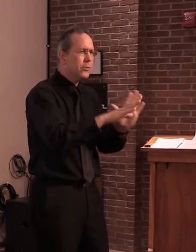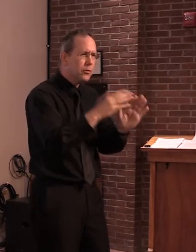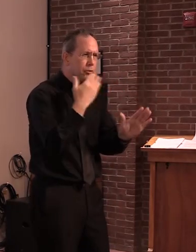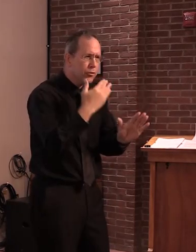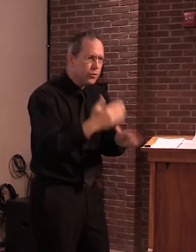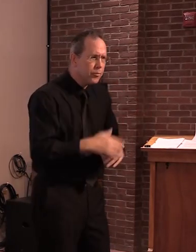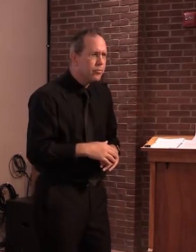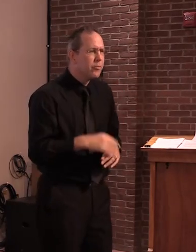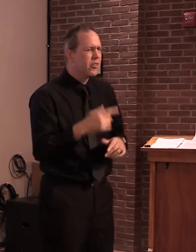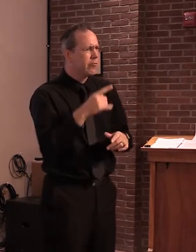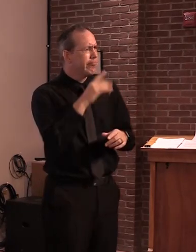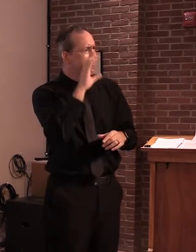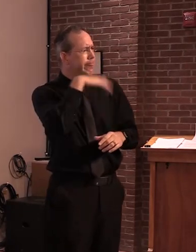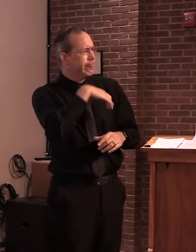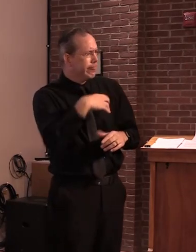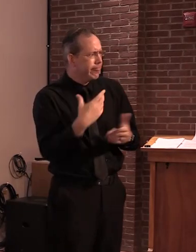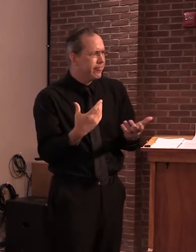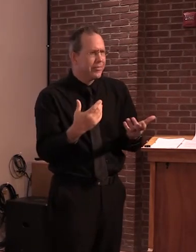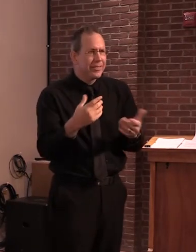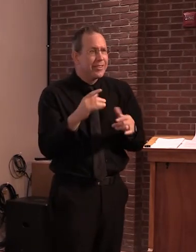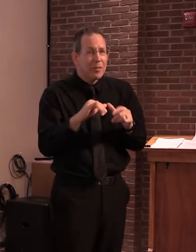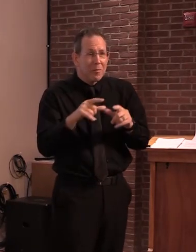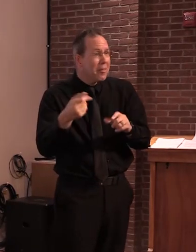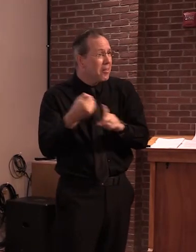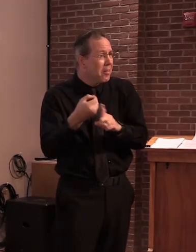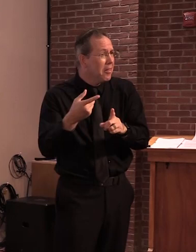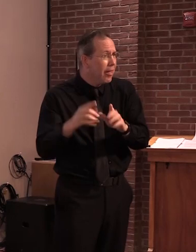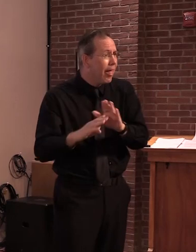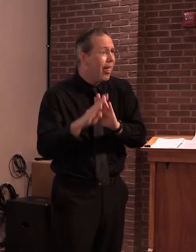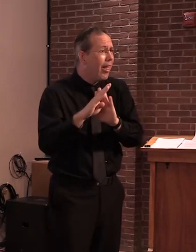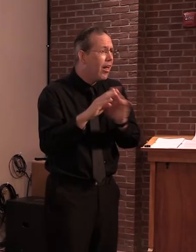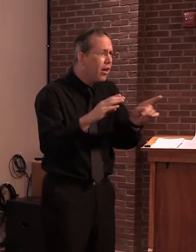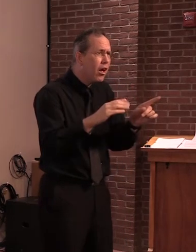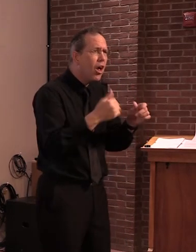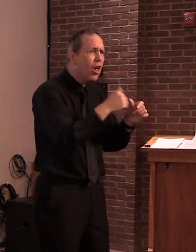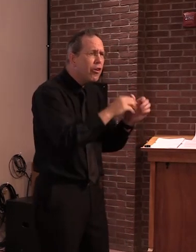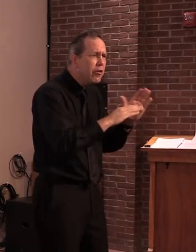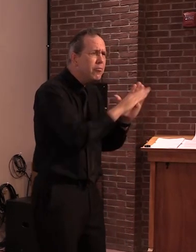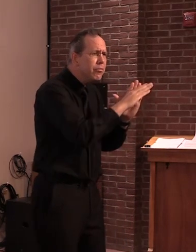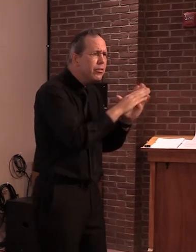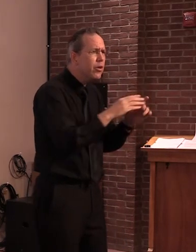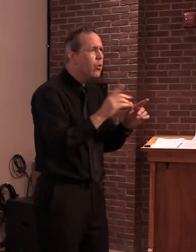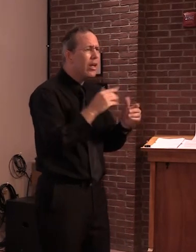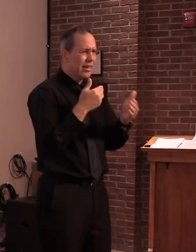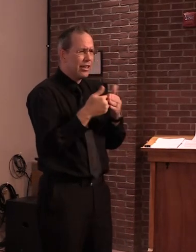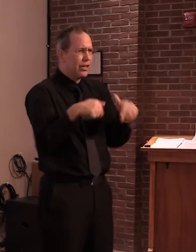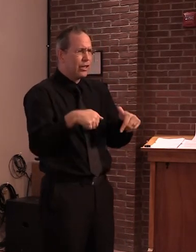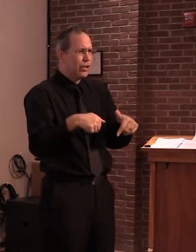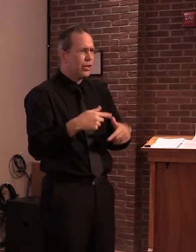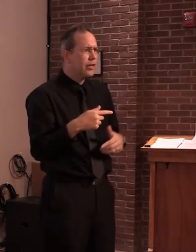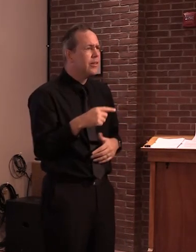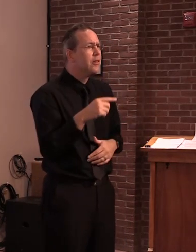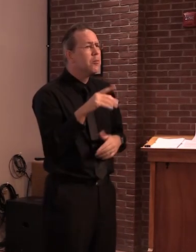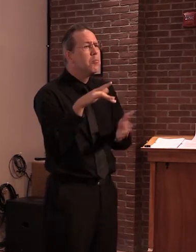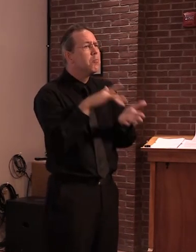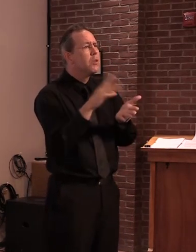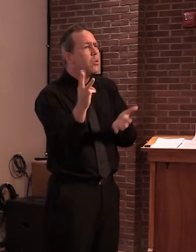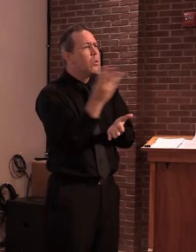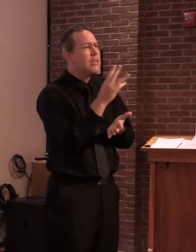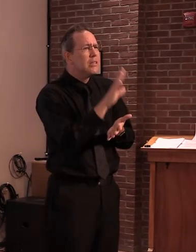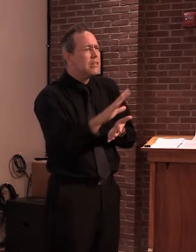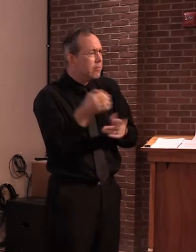unfortunately, that those numbers are continuing to increase closer to home in the Midwest and slightly here in the Northeast as